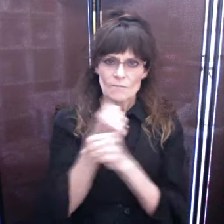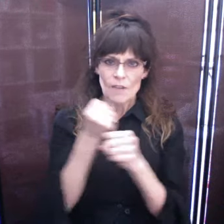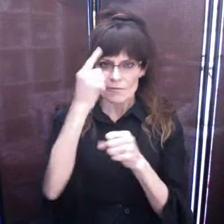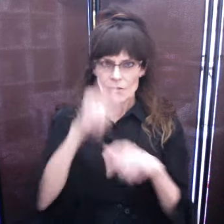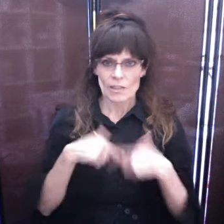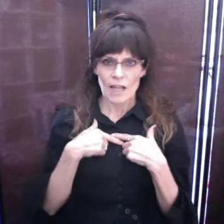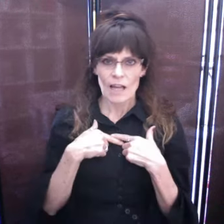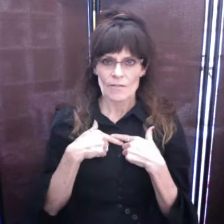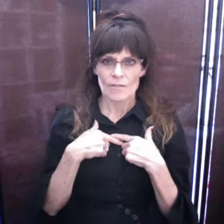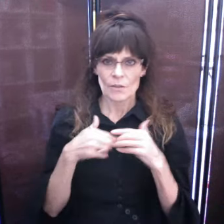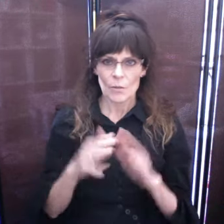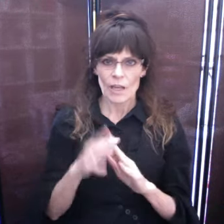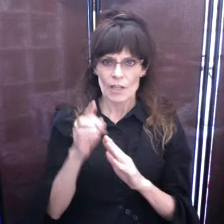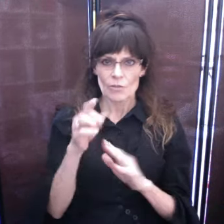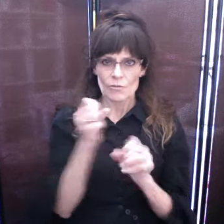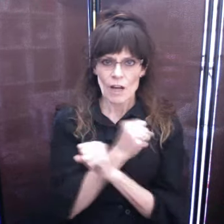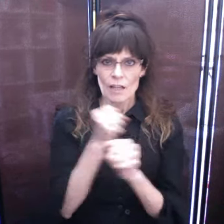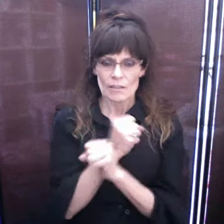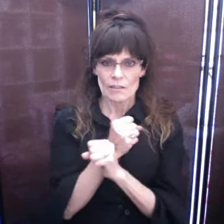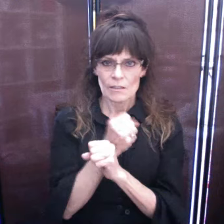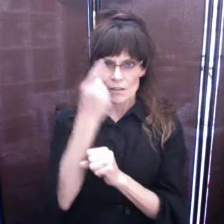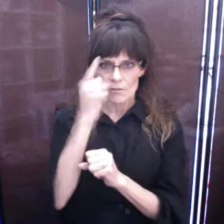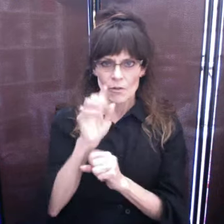you had to fight to hold on to your own.